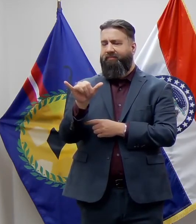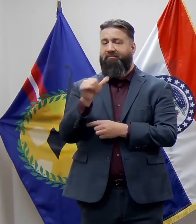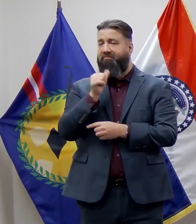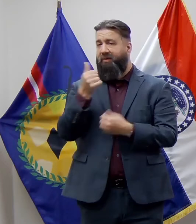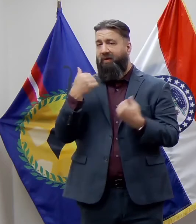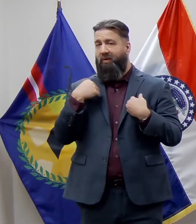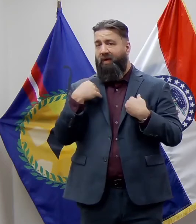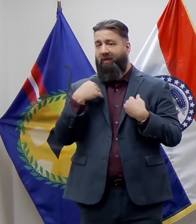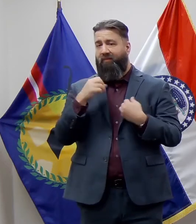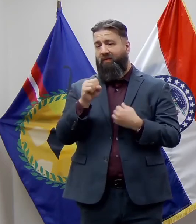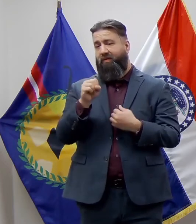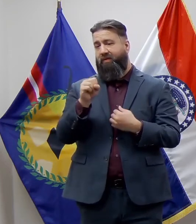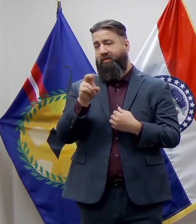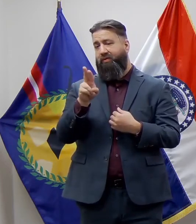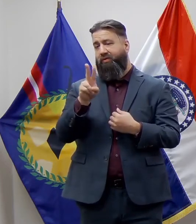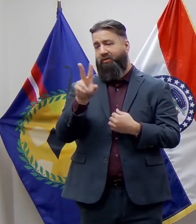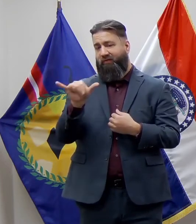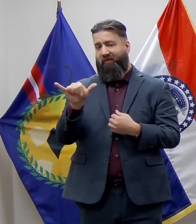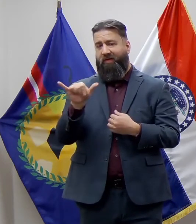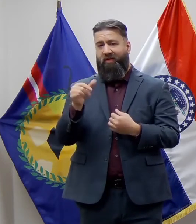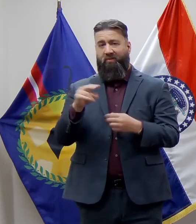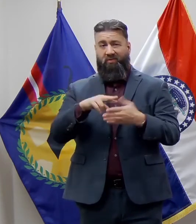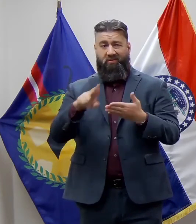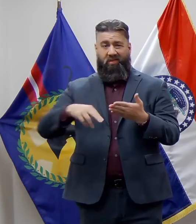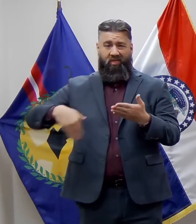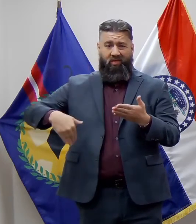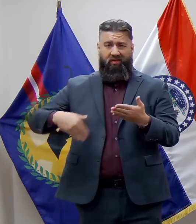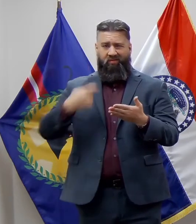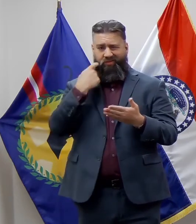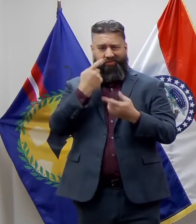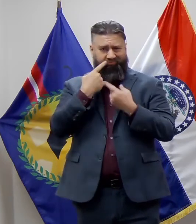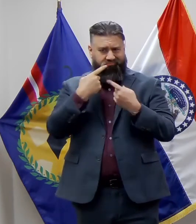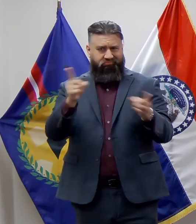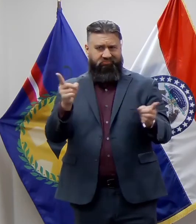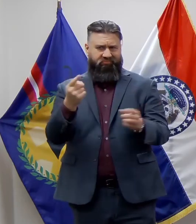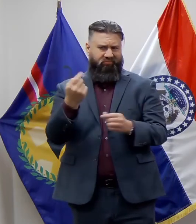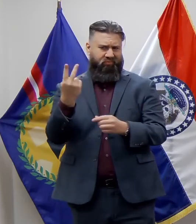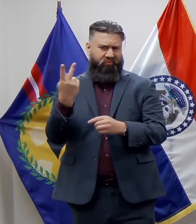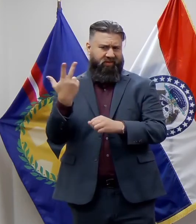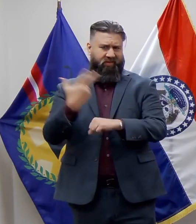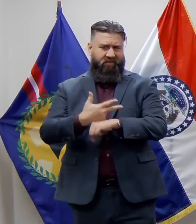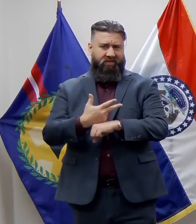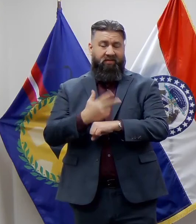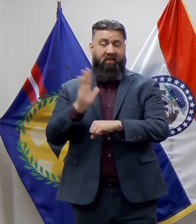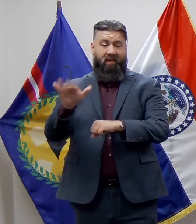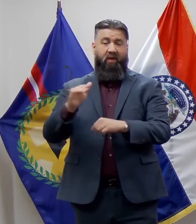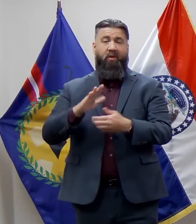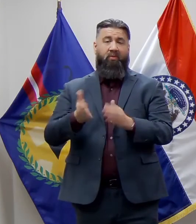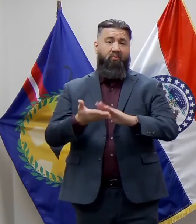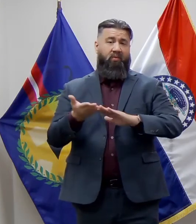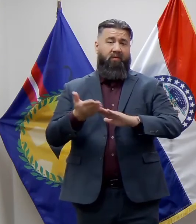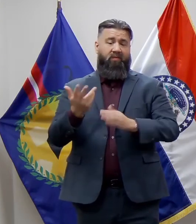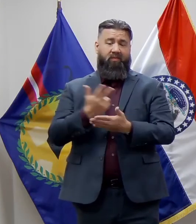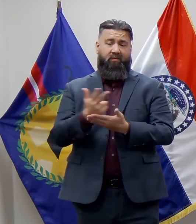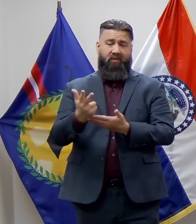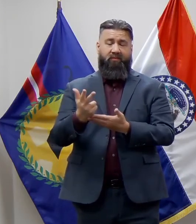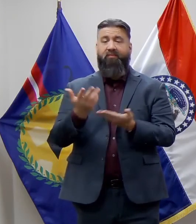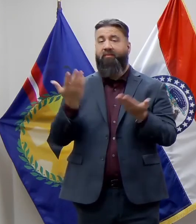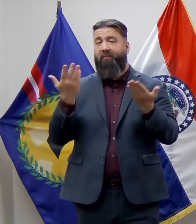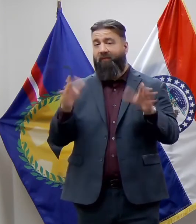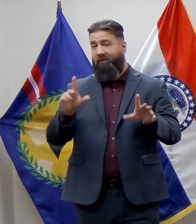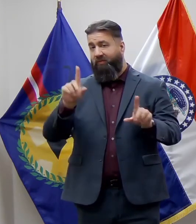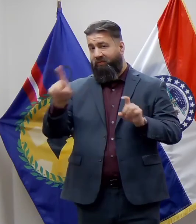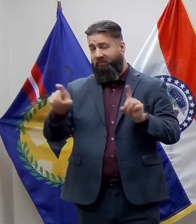have survey results yet. It's been in the community for a couple of days, and we'll let the survey run for 3 weeks. After the survey is